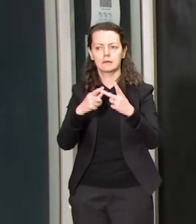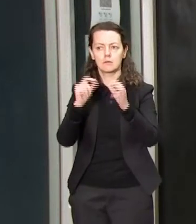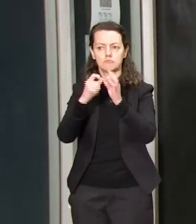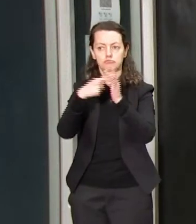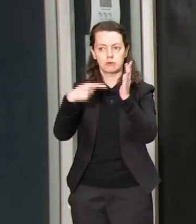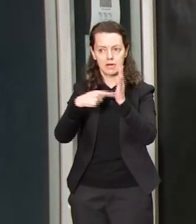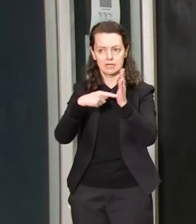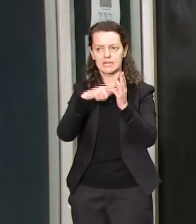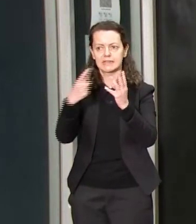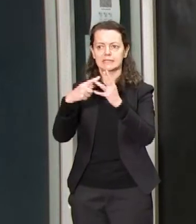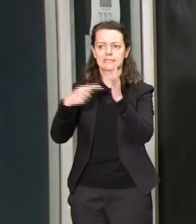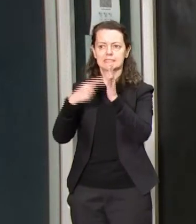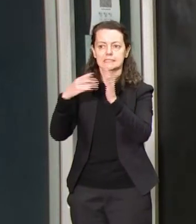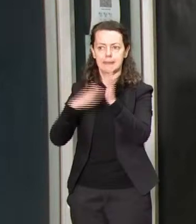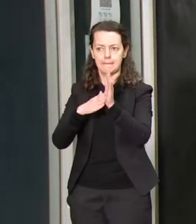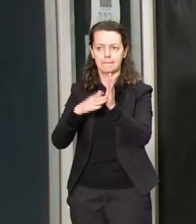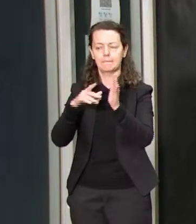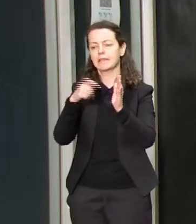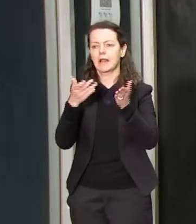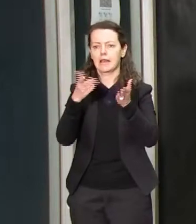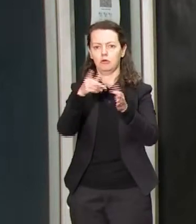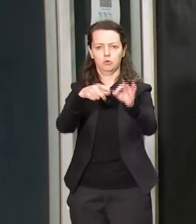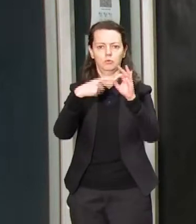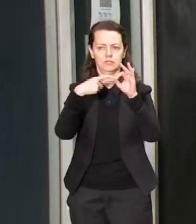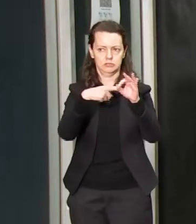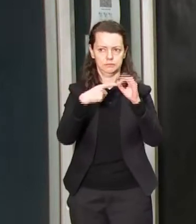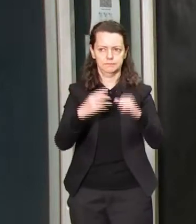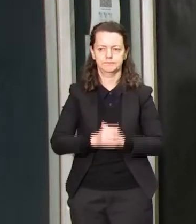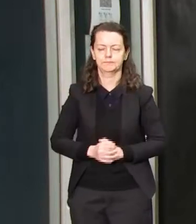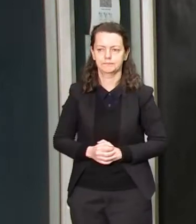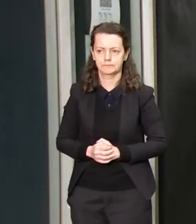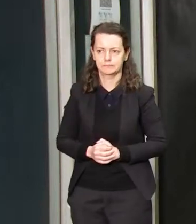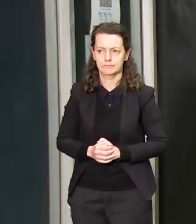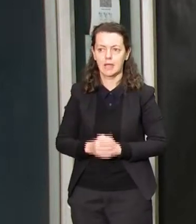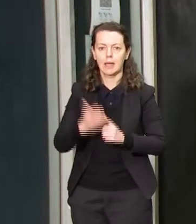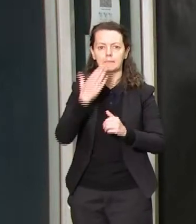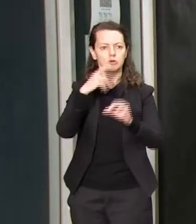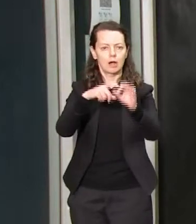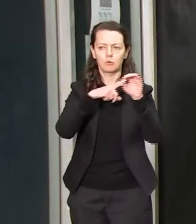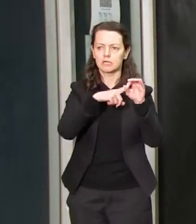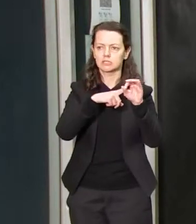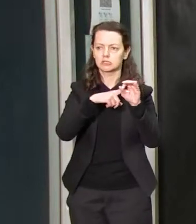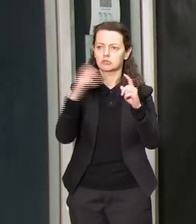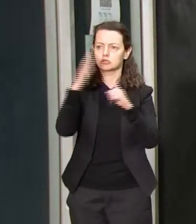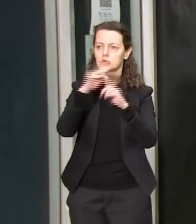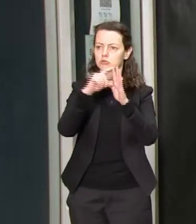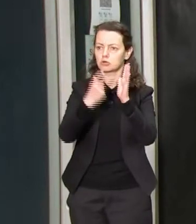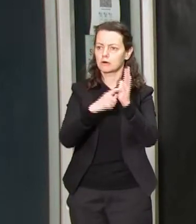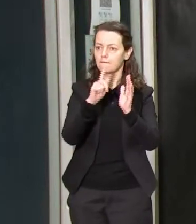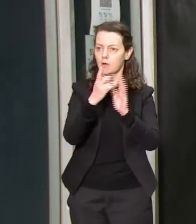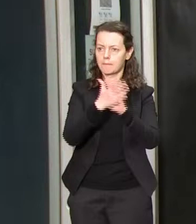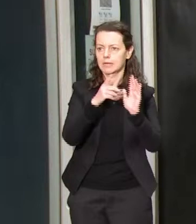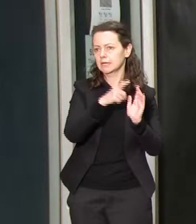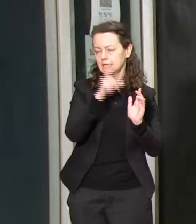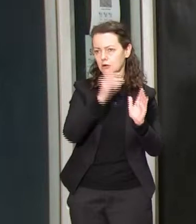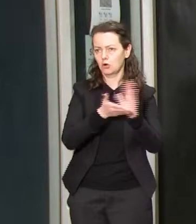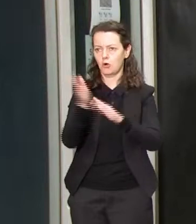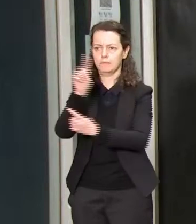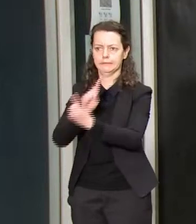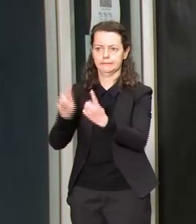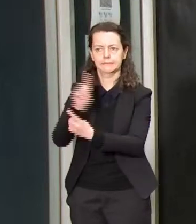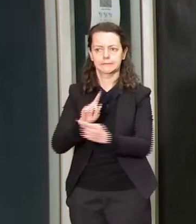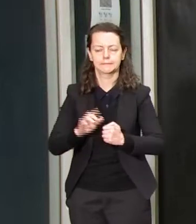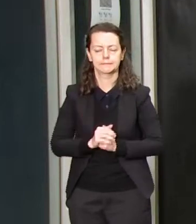Brett and then from Tim, and then we'll go to questions to Chief Health Officer, so we make sure that Brett can get to his AHPPC